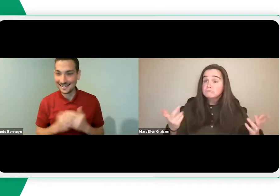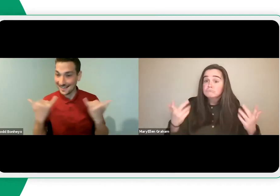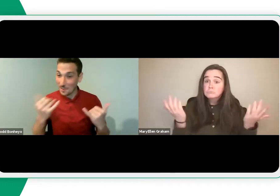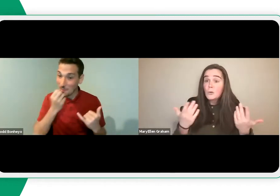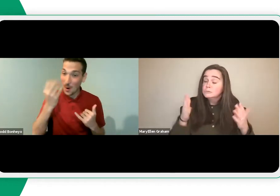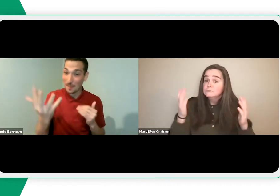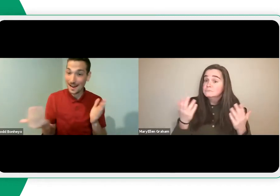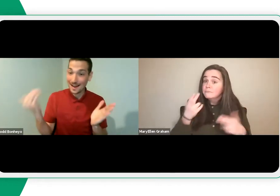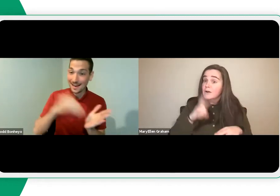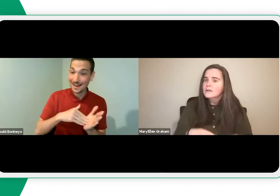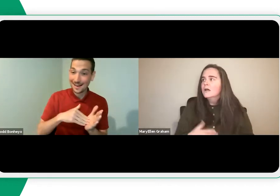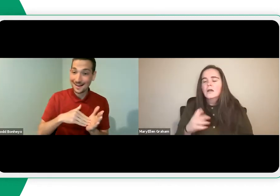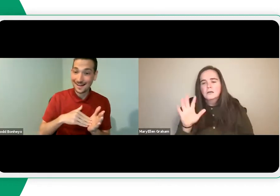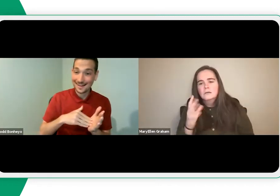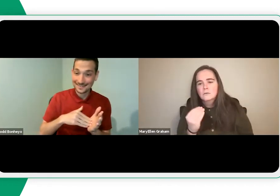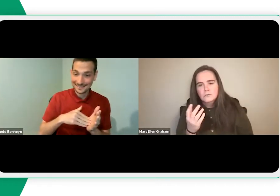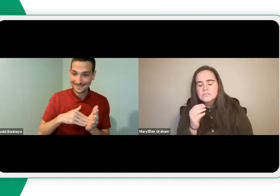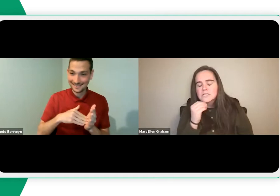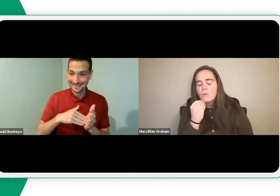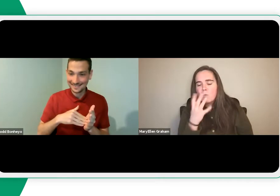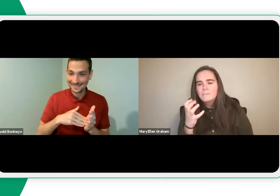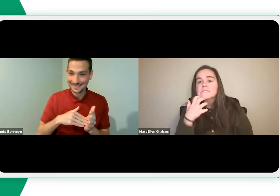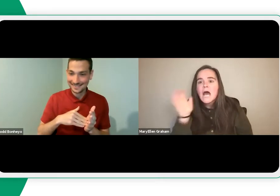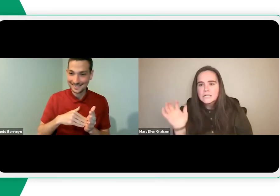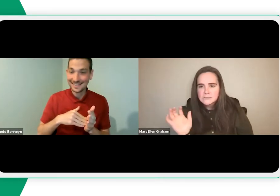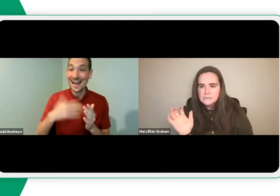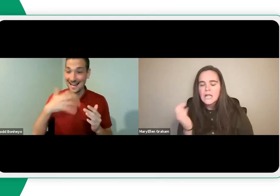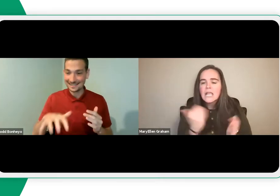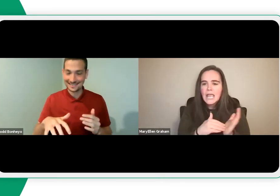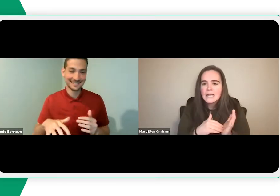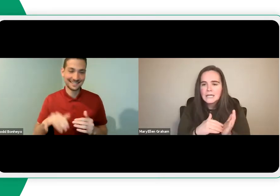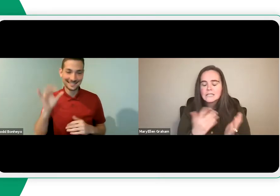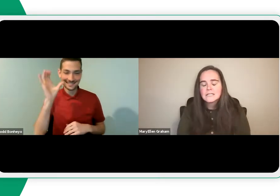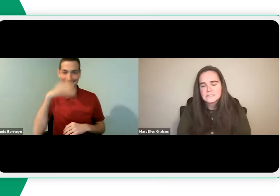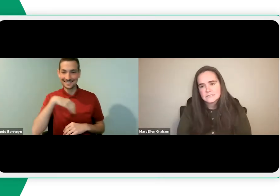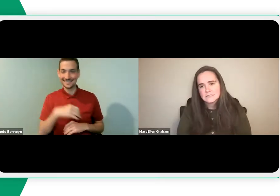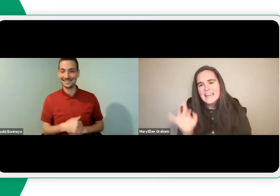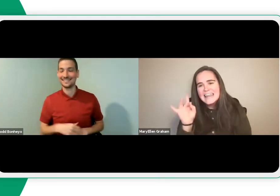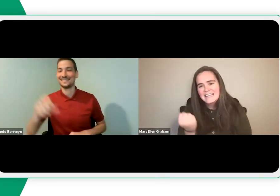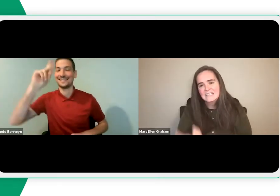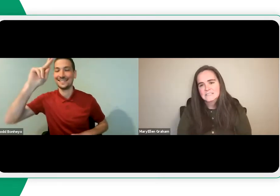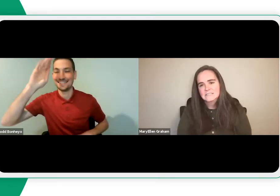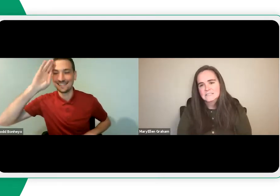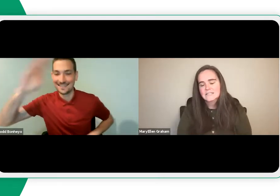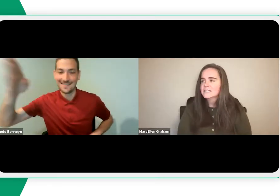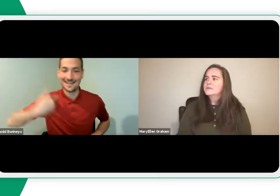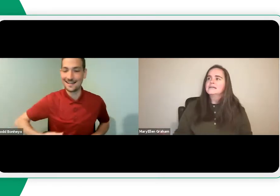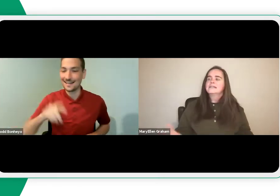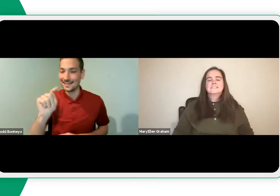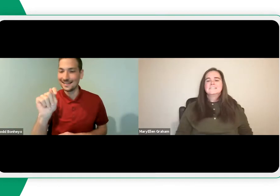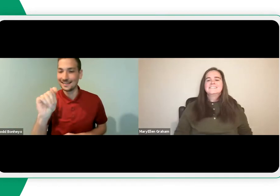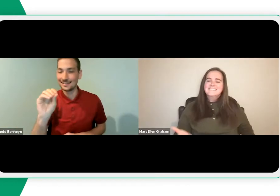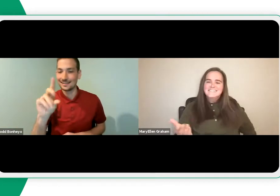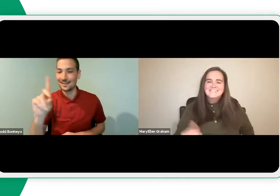Right. Yeah, a lot of people have asked me how I survived, and I made it through quite all right. Is it warm again? It's not even warm, it's